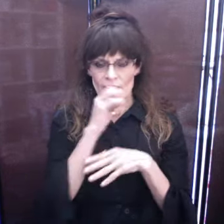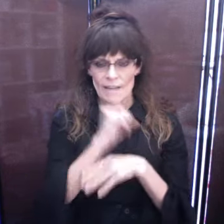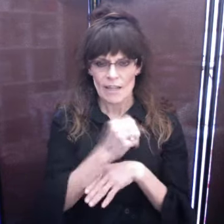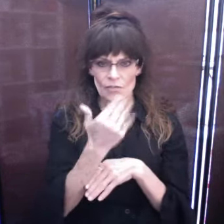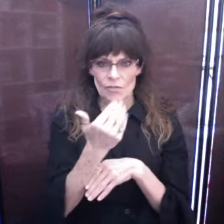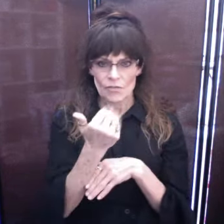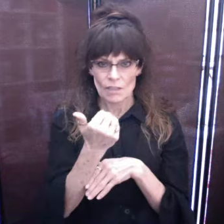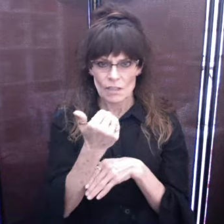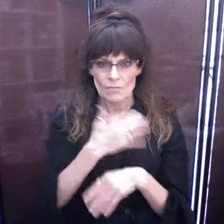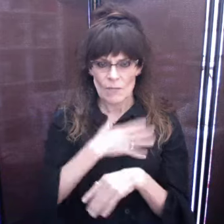my mom